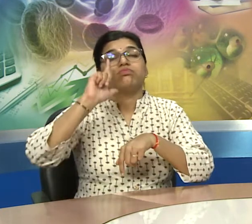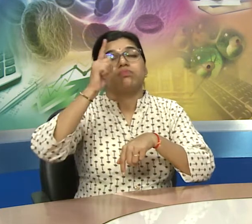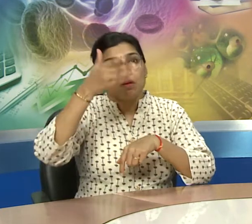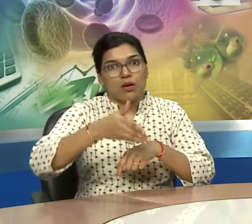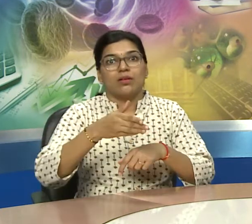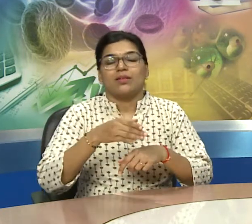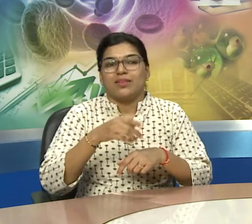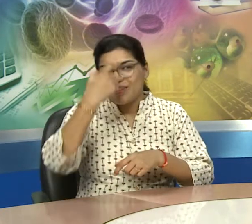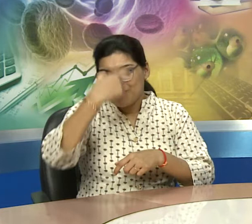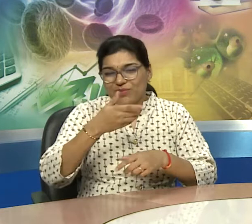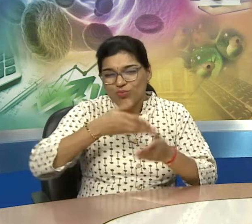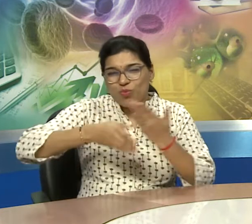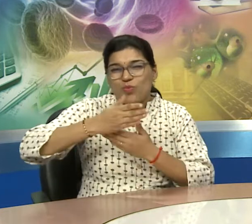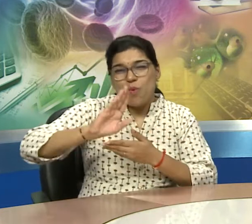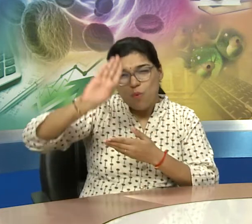And as the time passed,